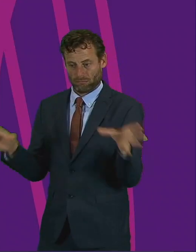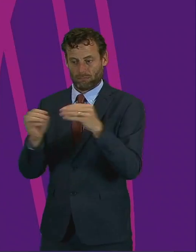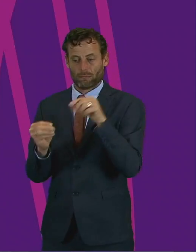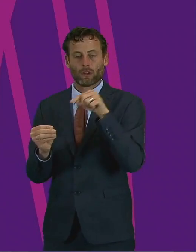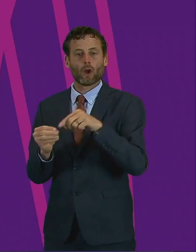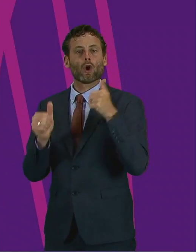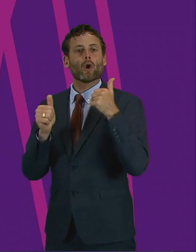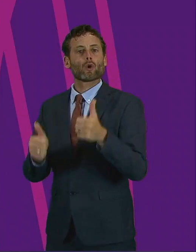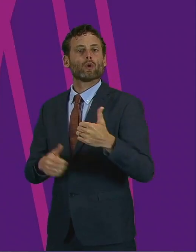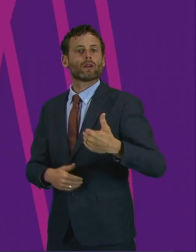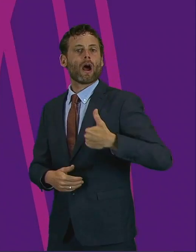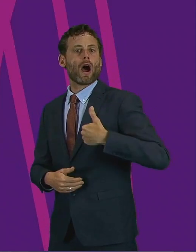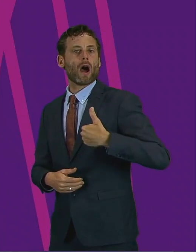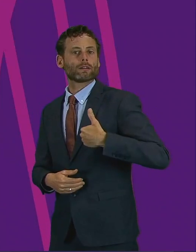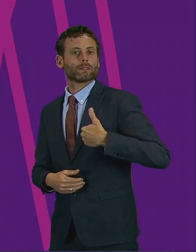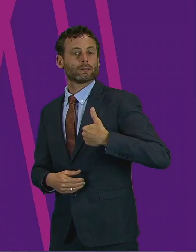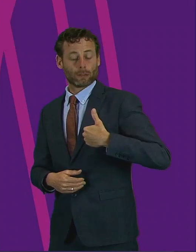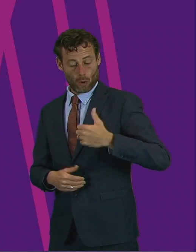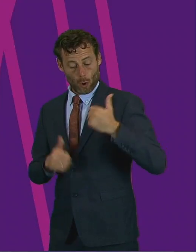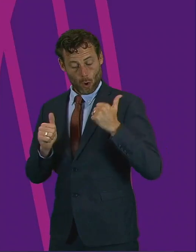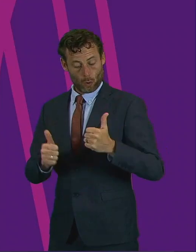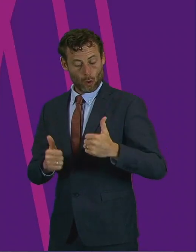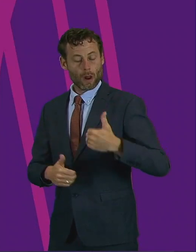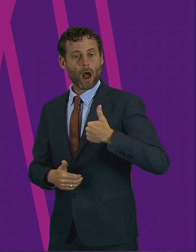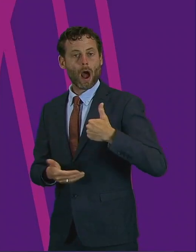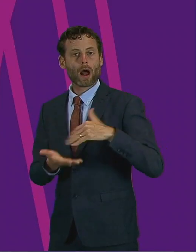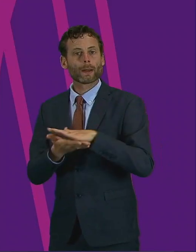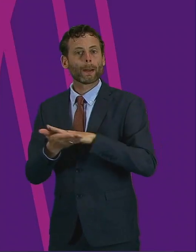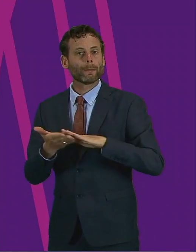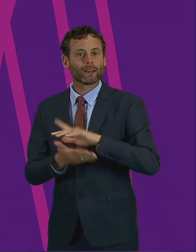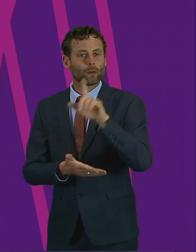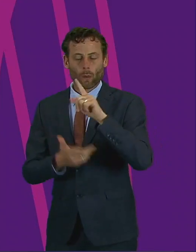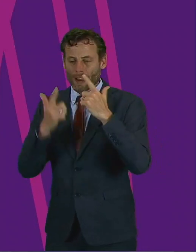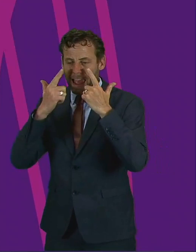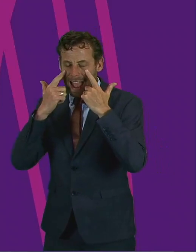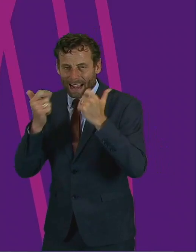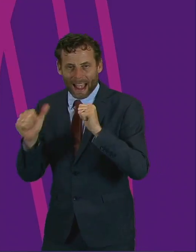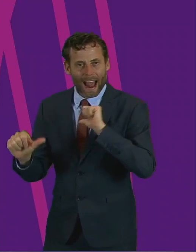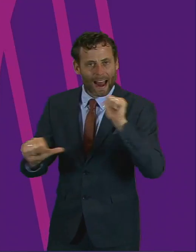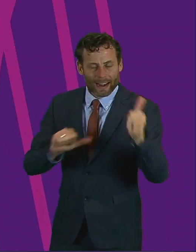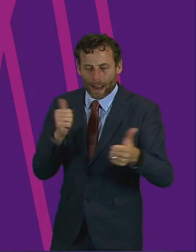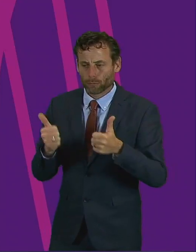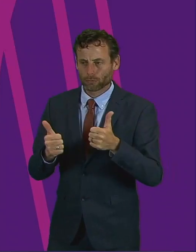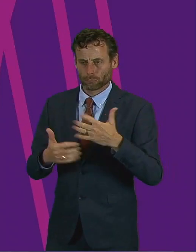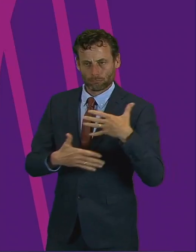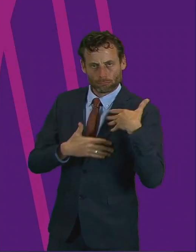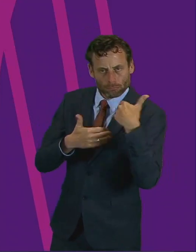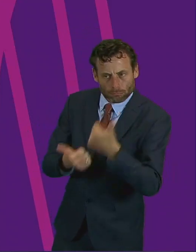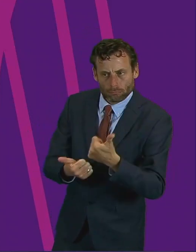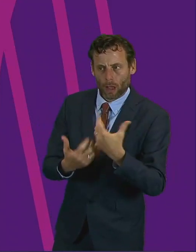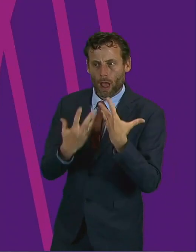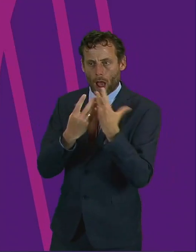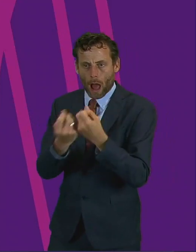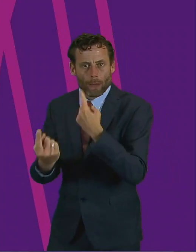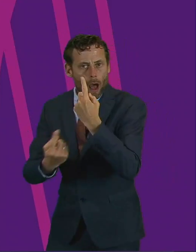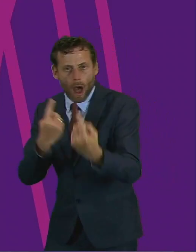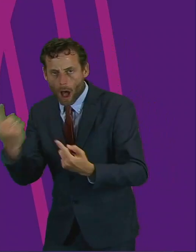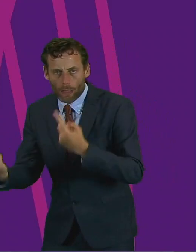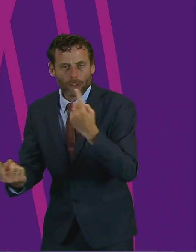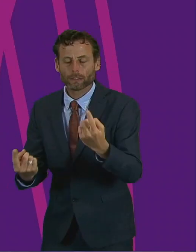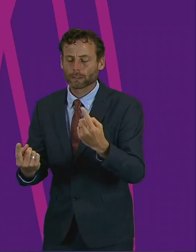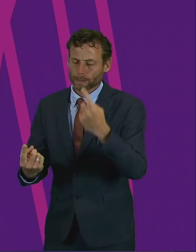heart means supportive neighbor, caring friend, and a generous eye towards the other. Throughout